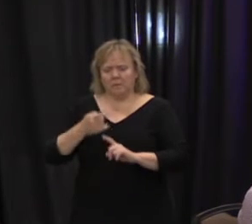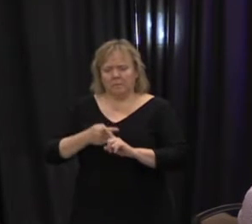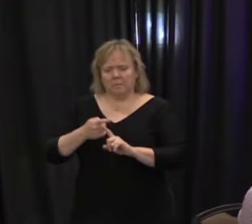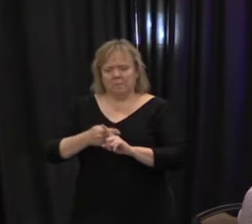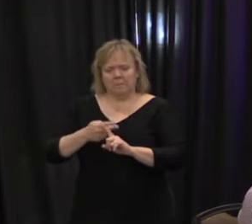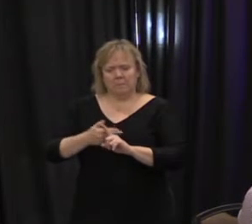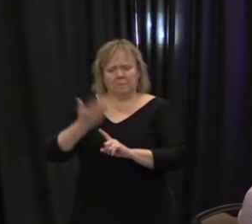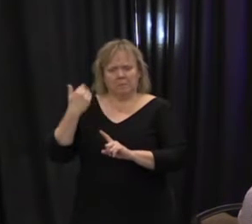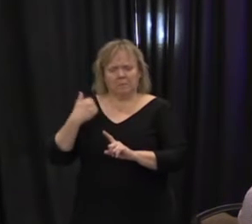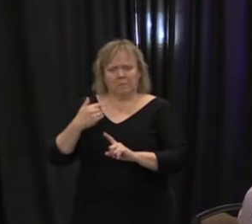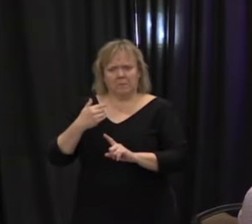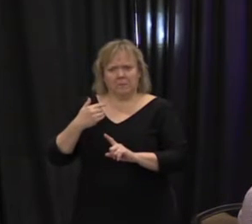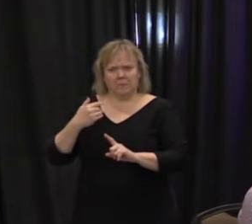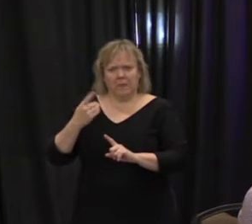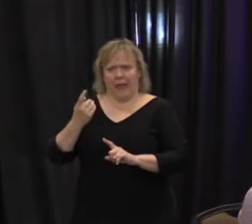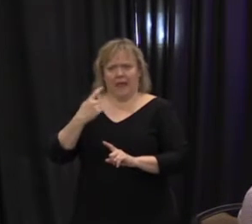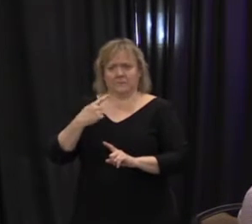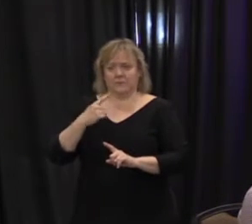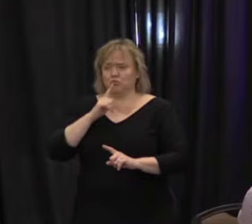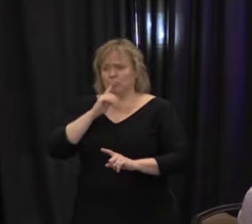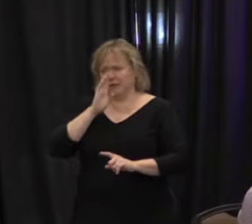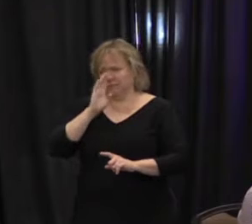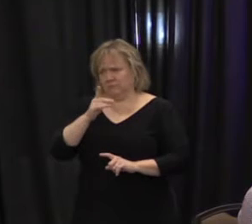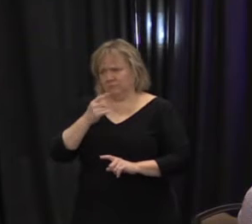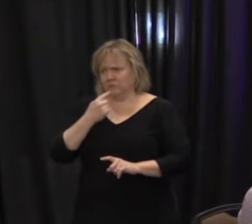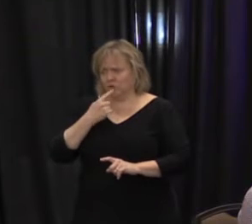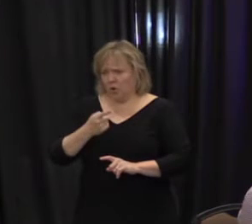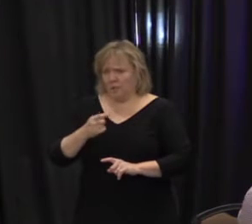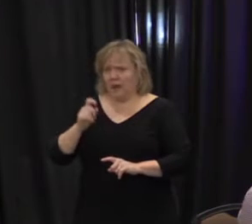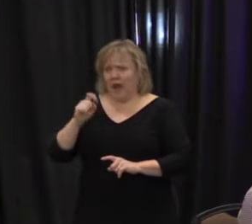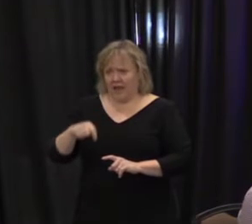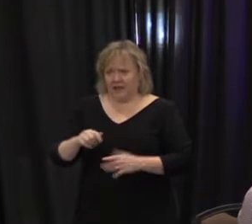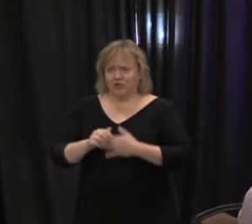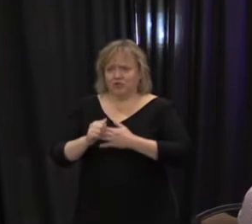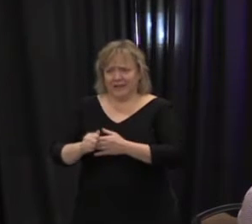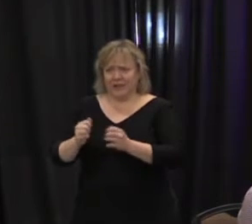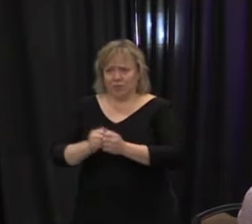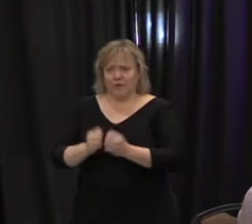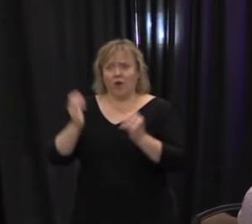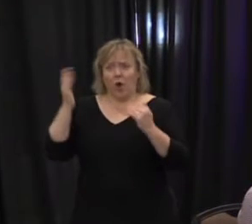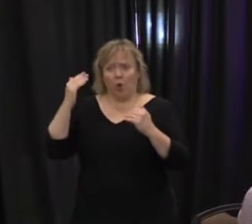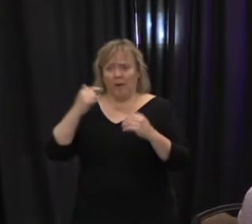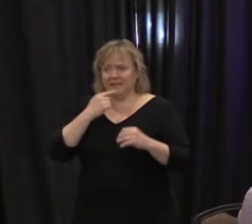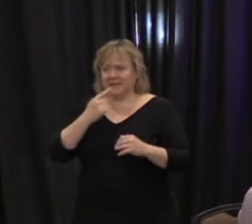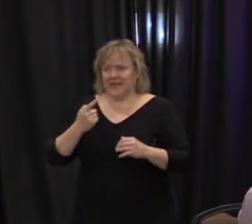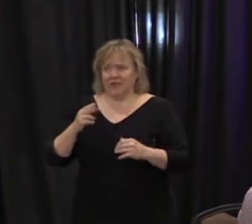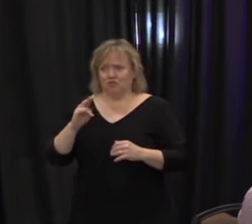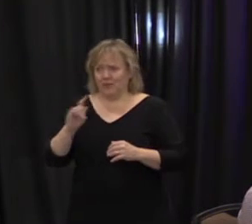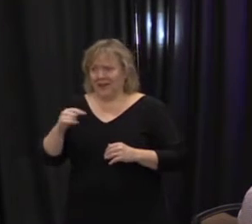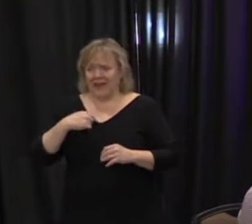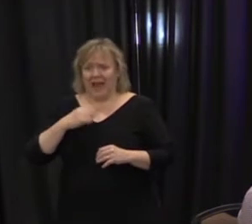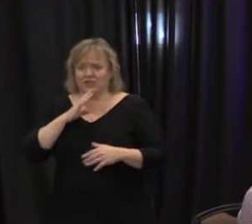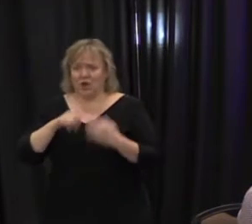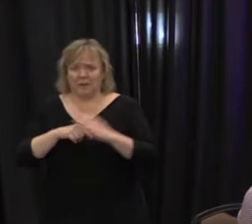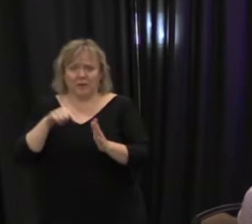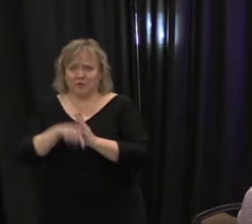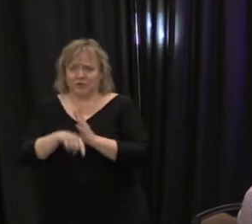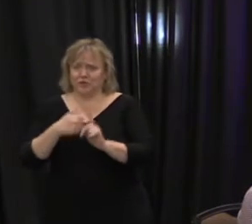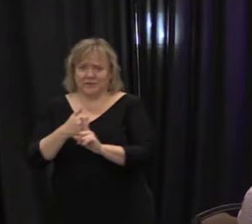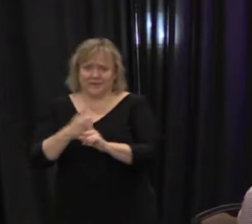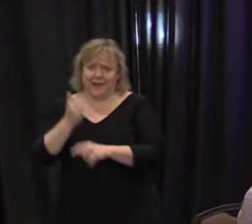do this and told me in really no uncertain terms that I had to leave people with hope. And I was like, Ricky, I literally talk about suicide all day